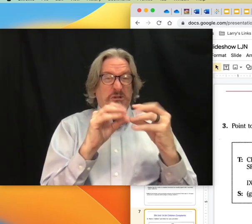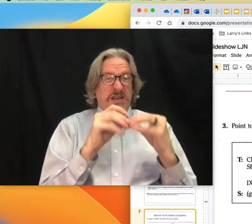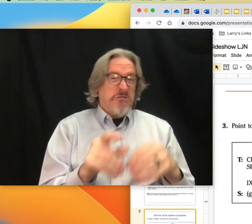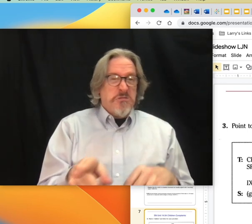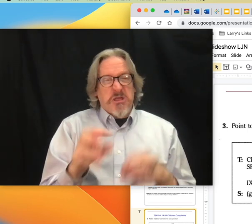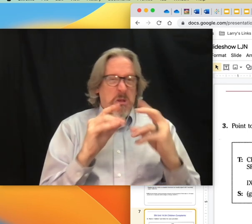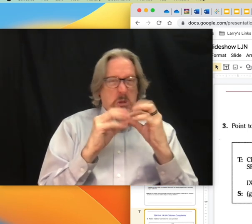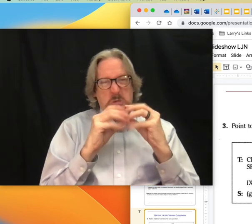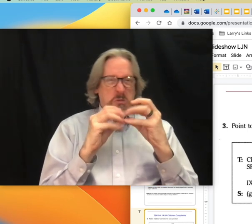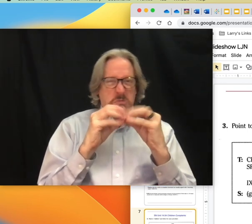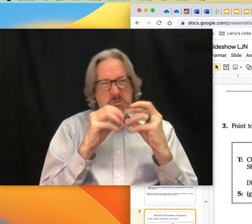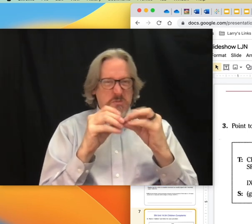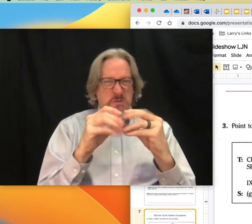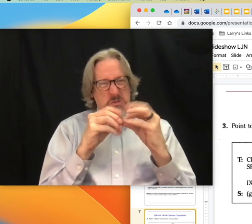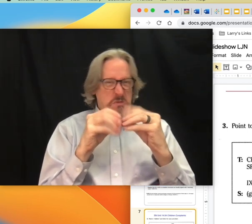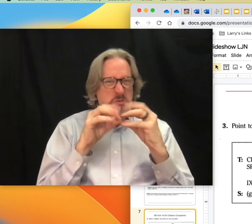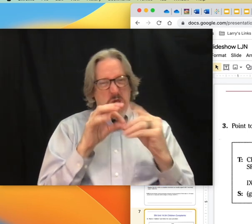like bickering.